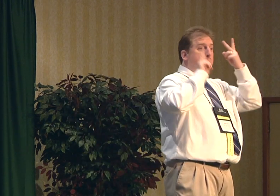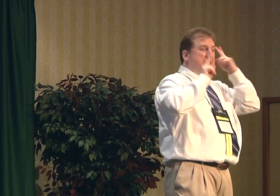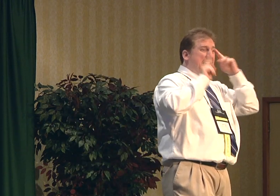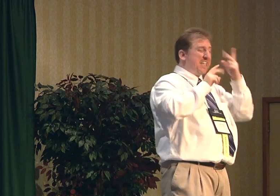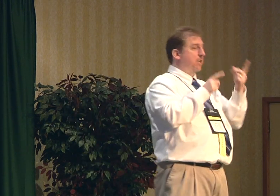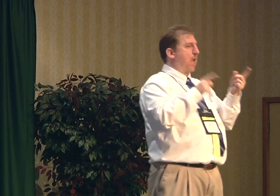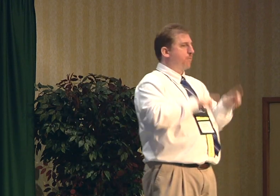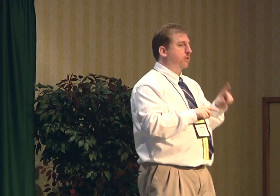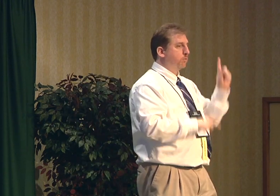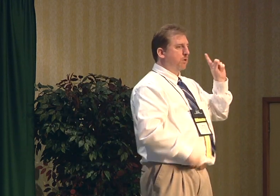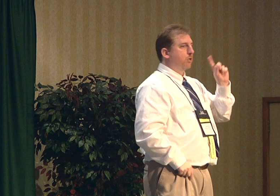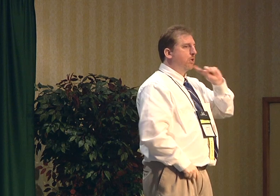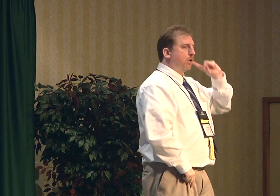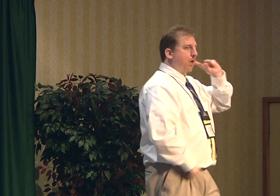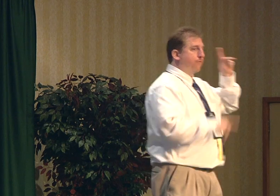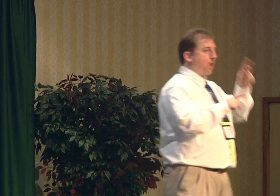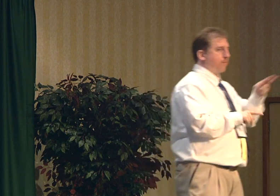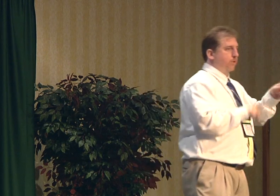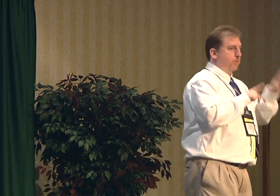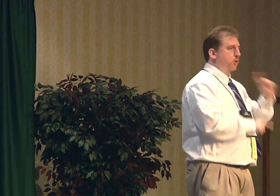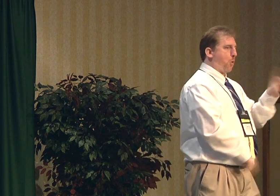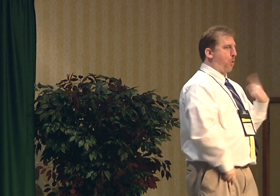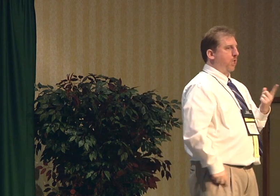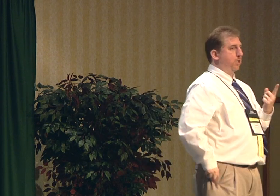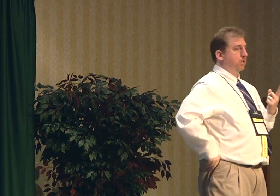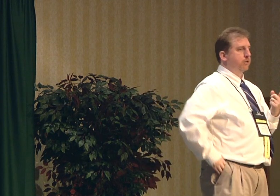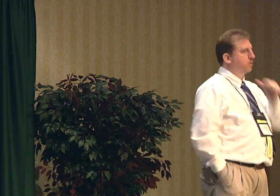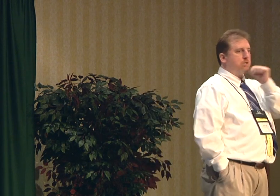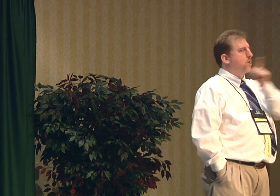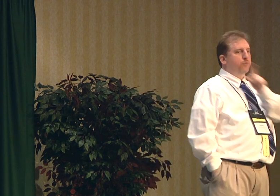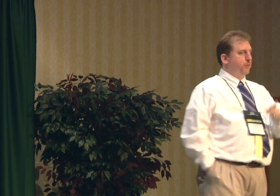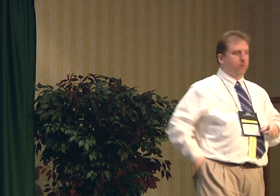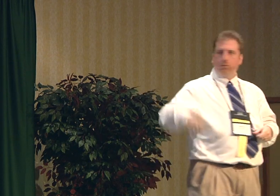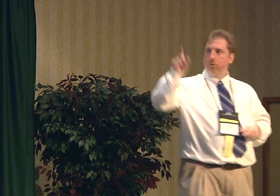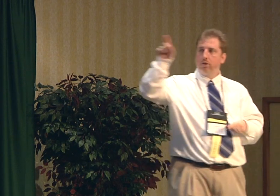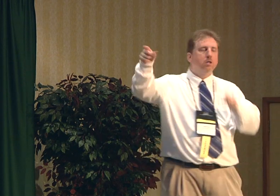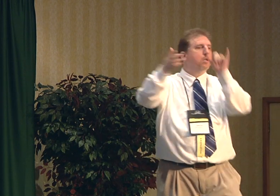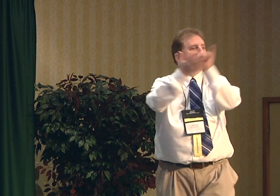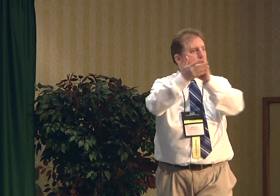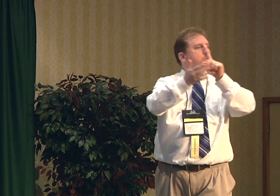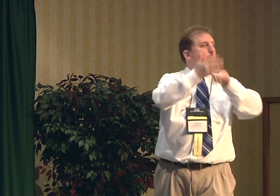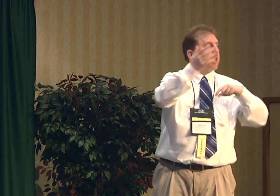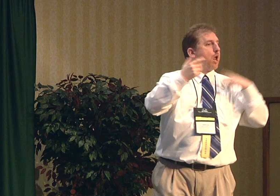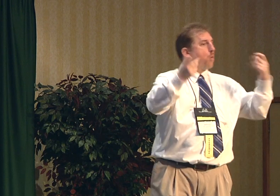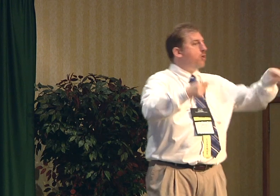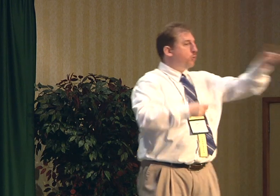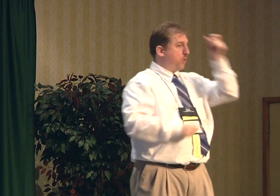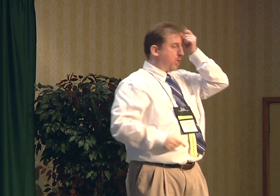Many people think that misunderstandings happen with the deaf and hard of hearing, only this is not true. And